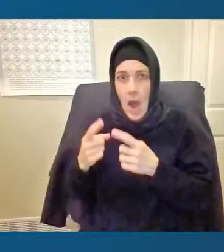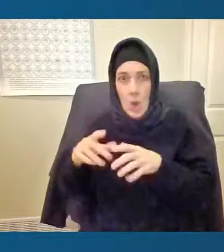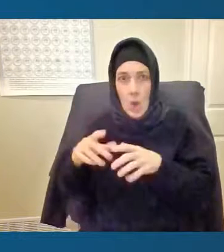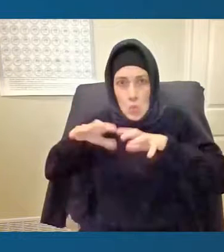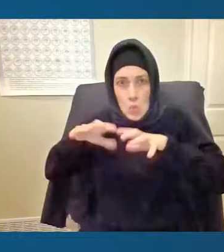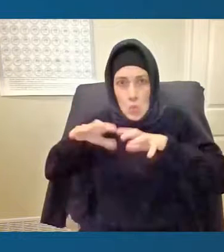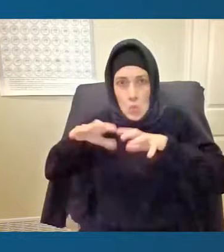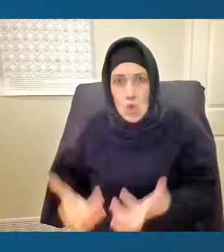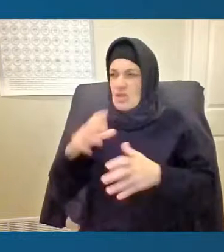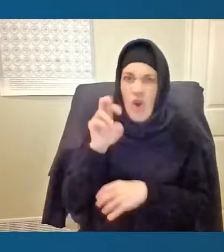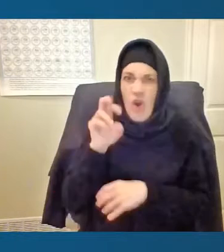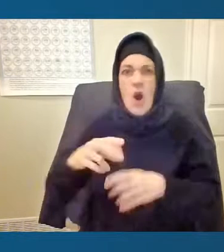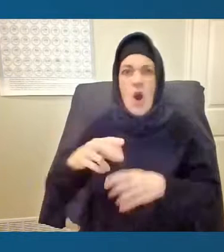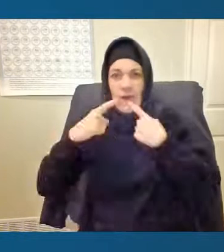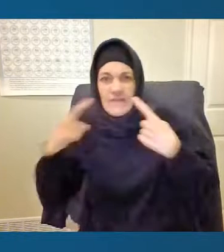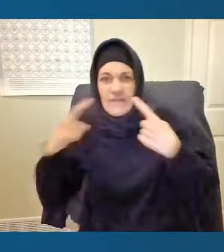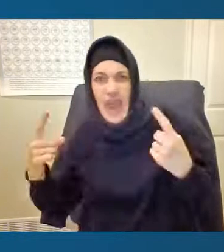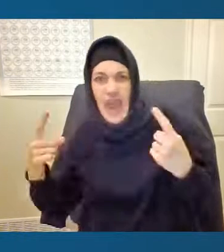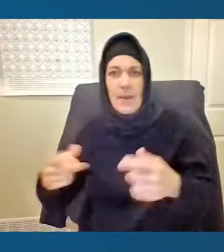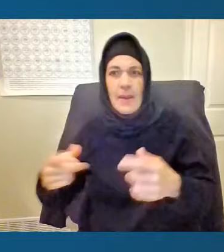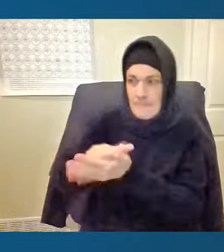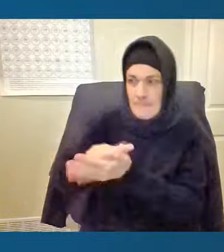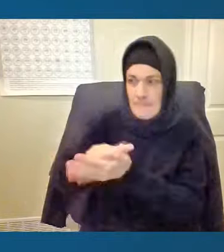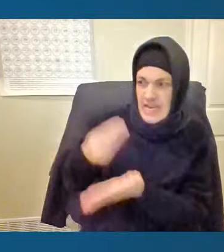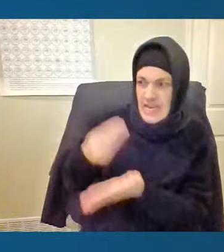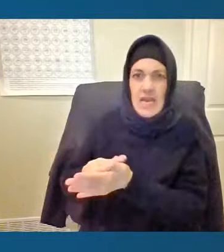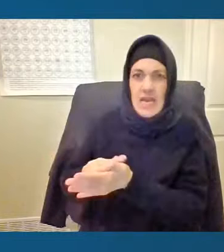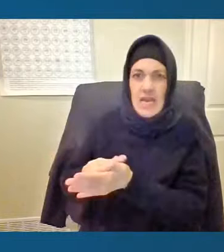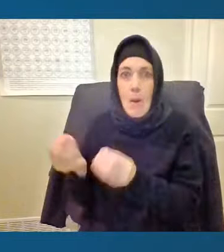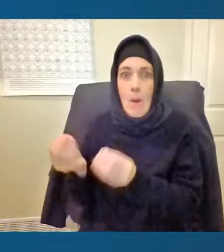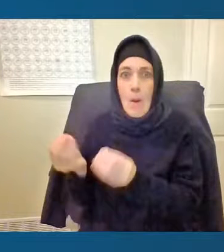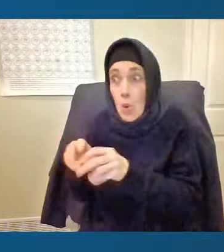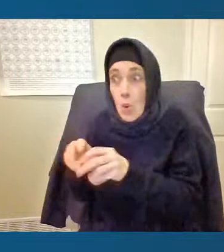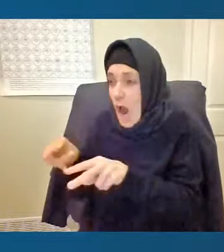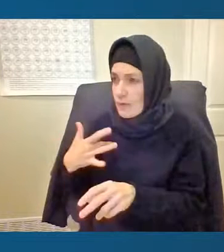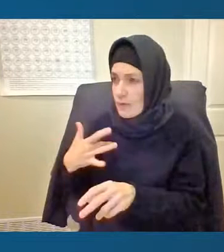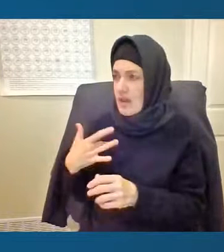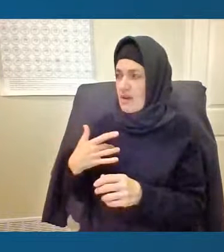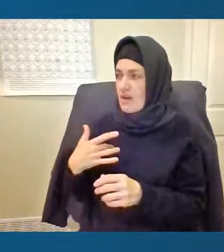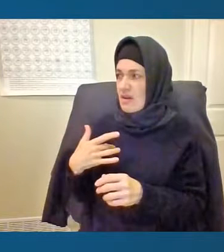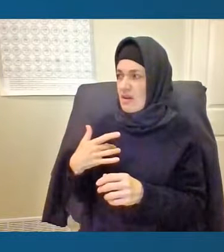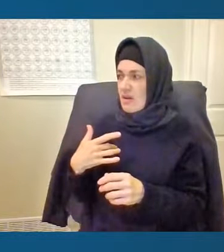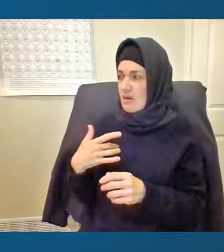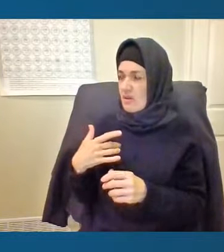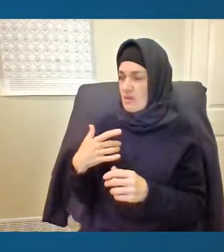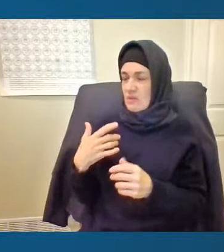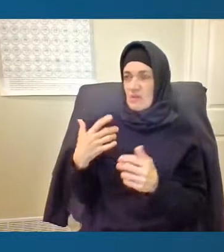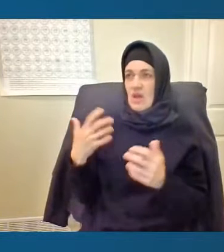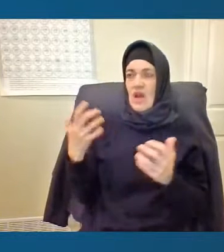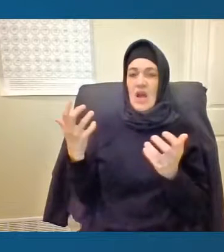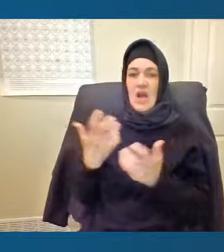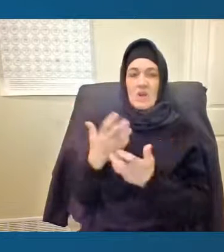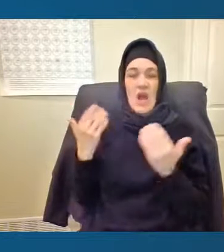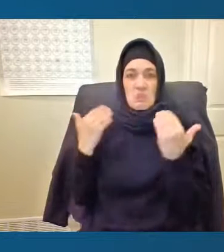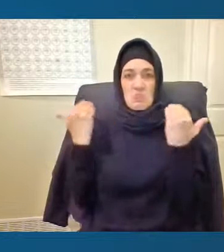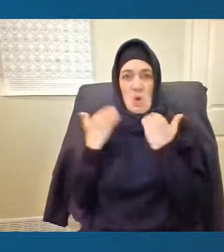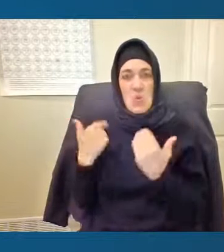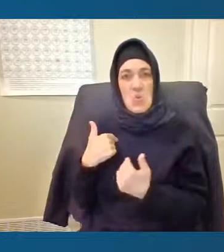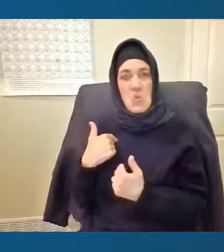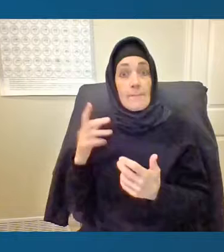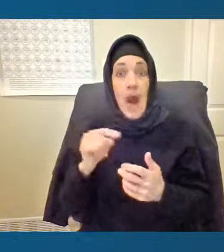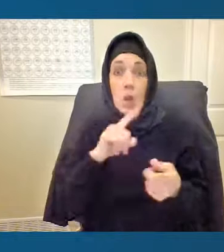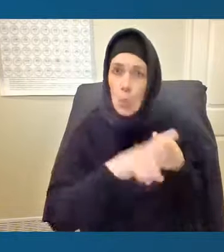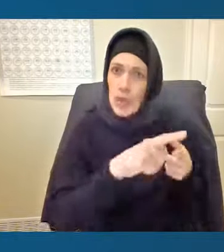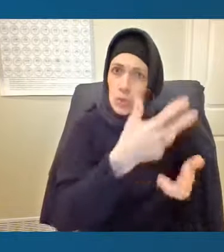things, the more you watch, you're like, man, I'm broke. You know what I mean? I'm broke, right? But when you stay around people of Allah